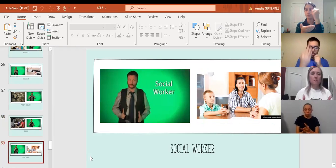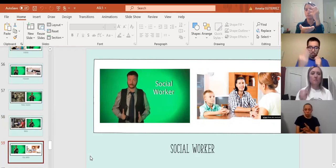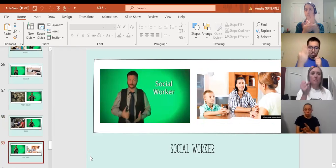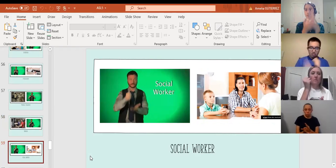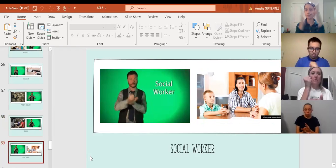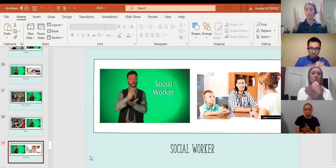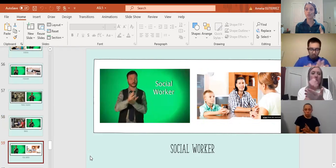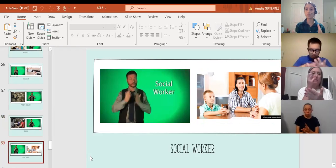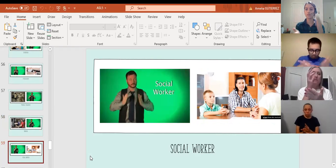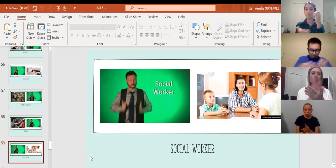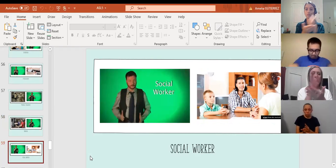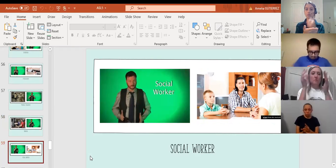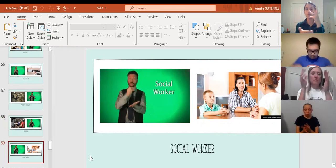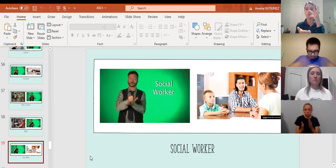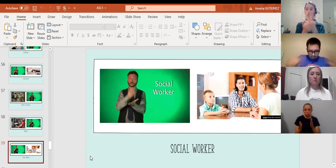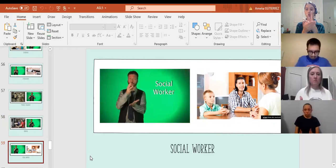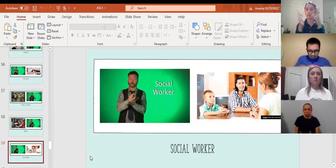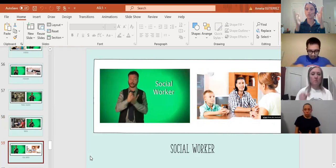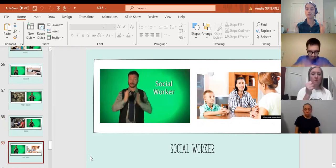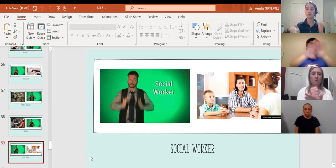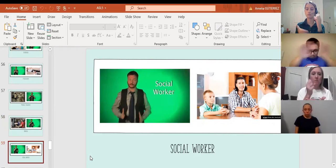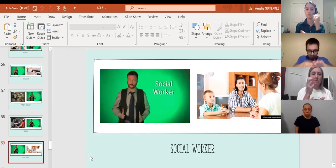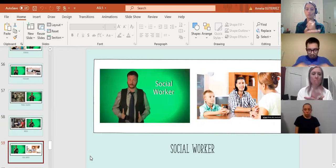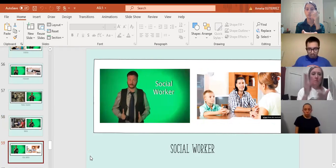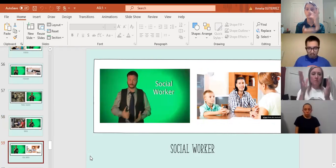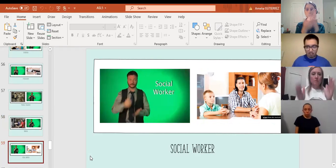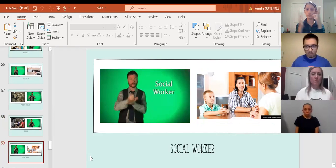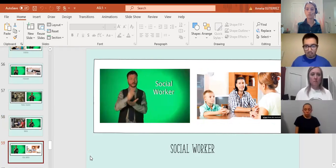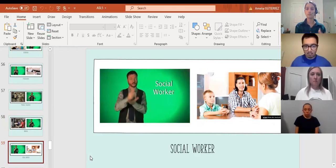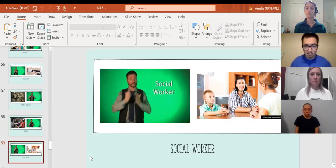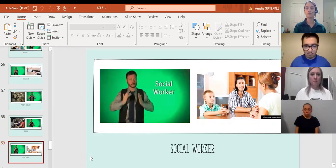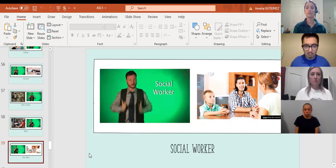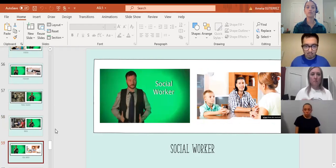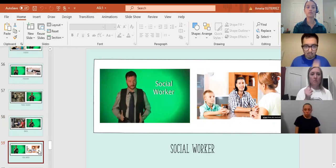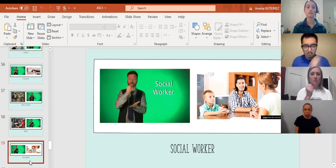SW person, social worker.